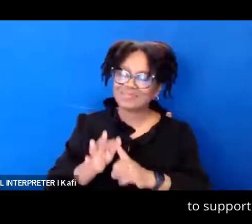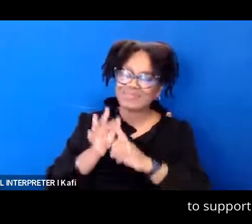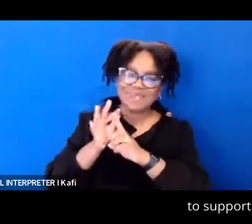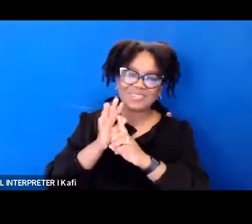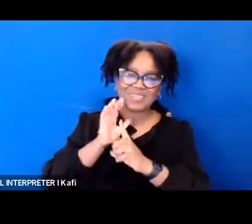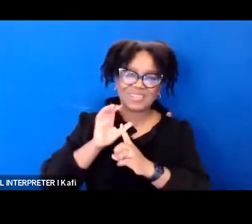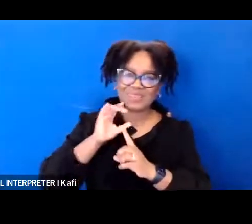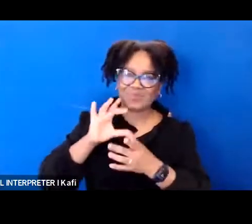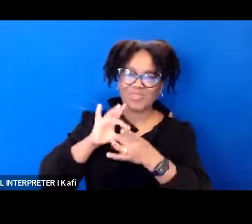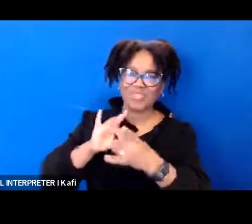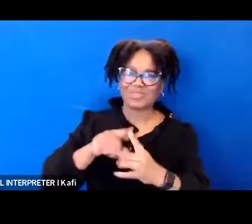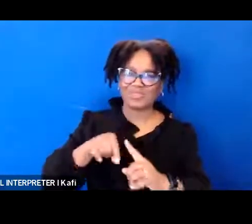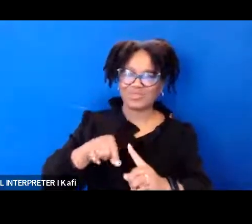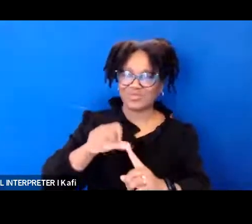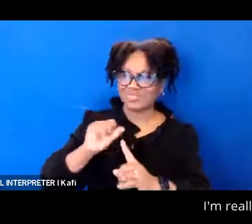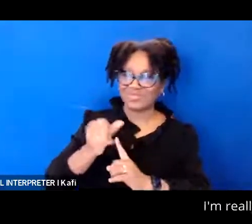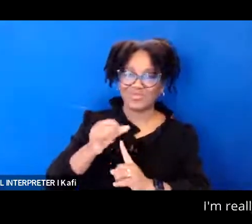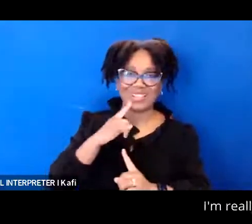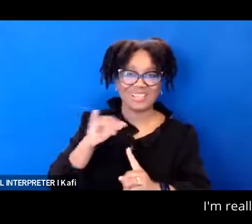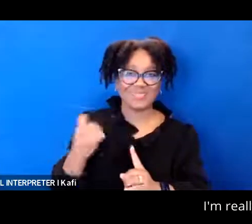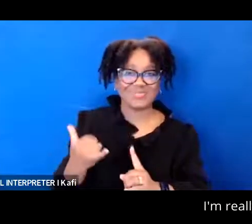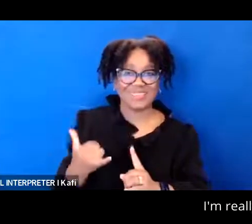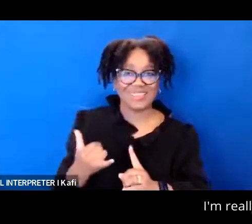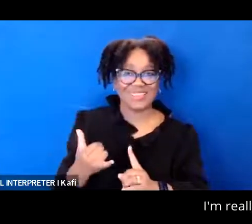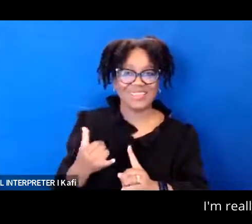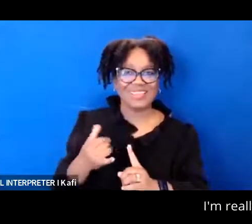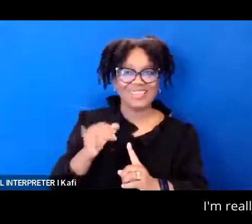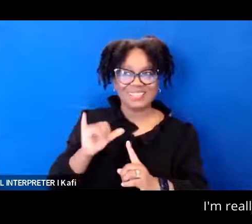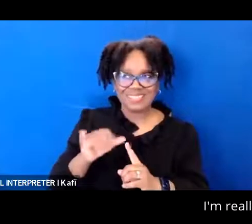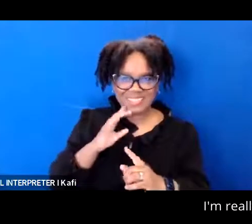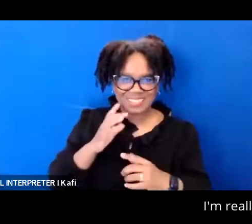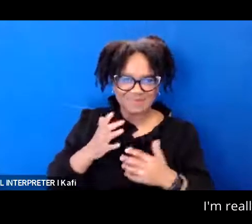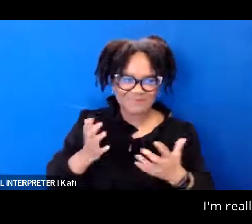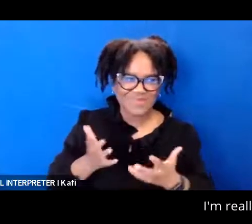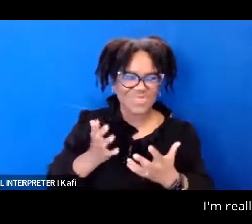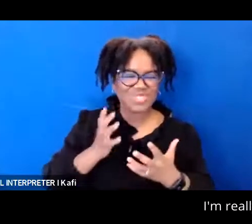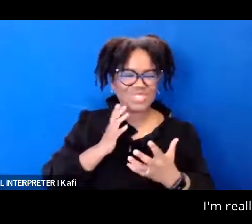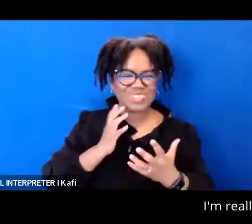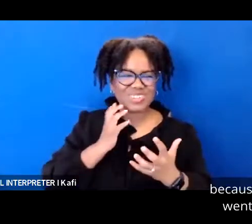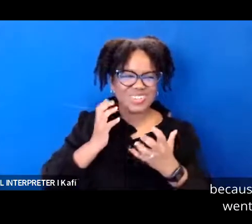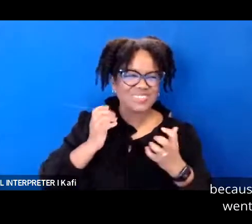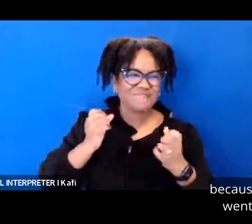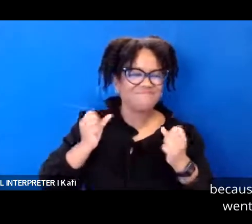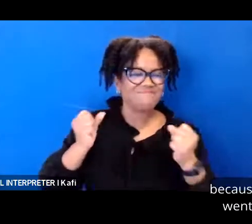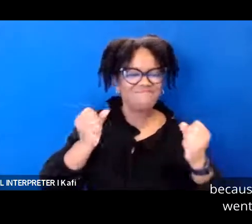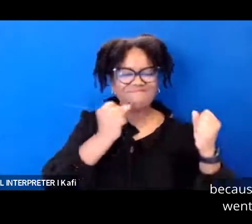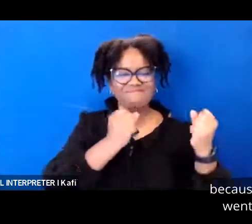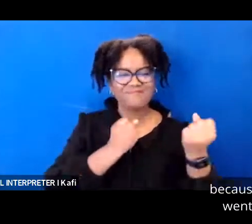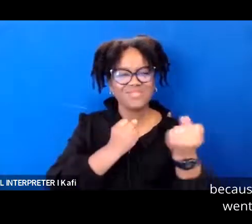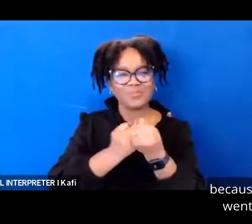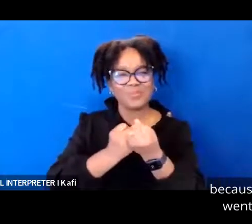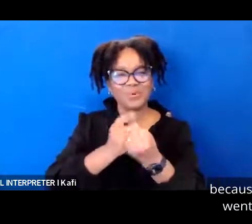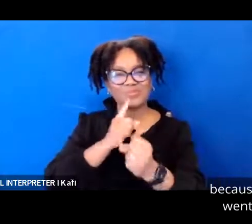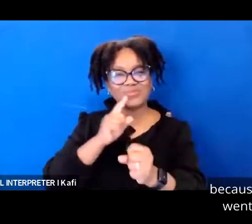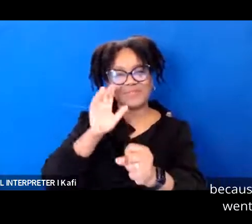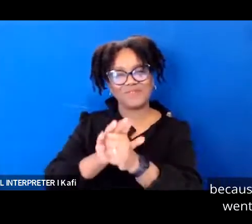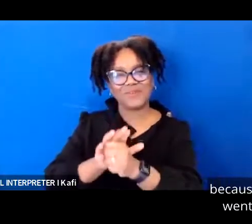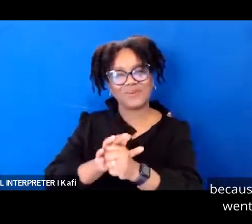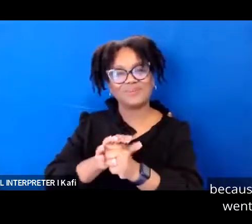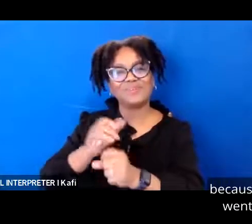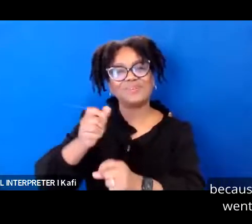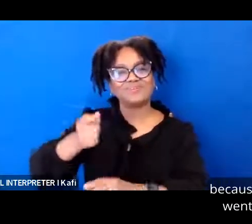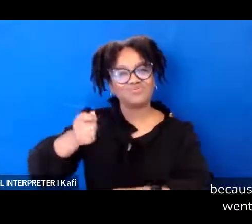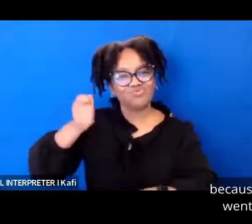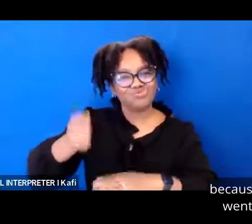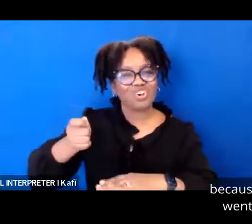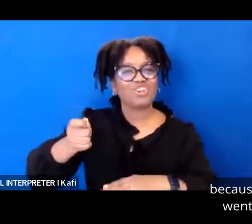jackson i'm really excited in particular because i'm a black woman who went to